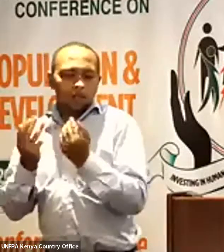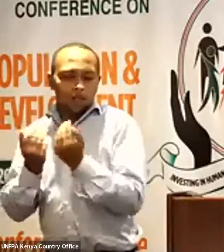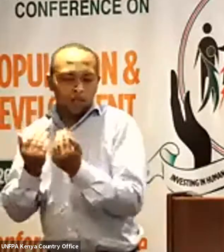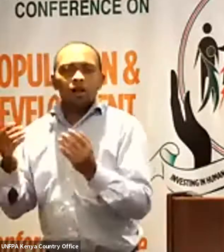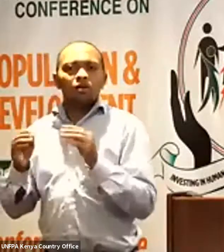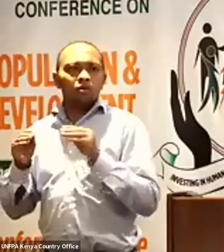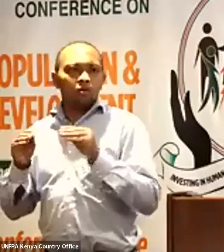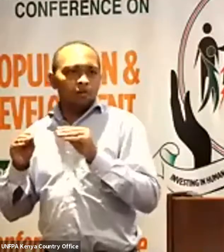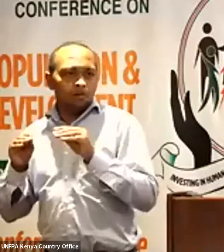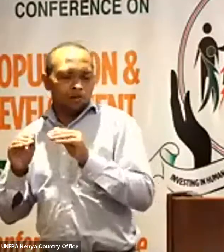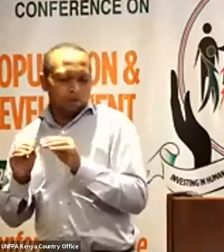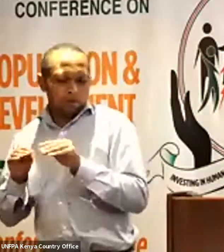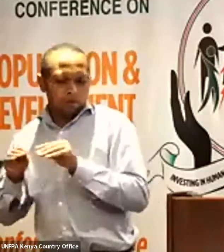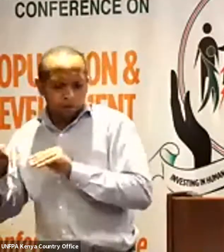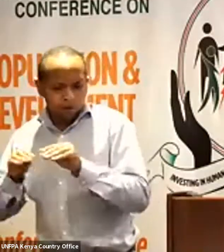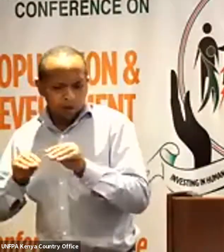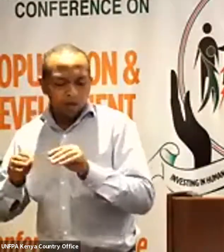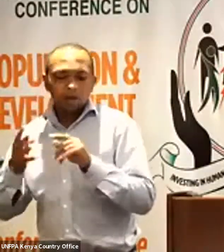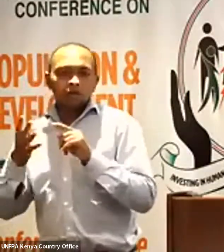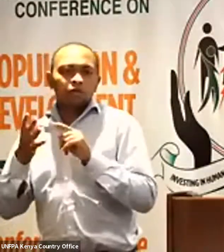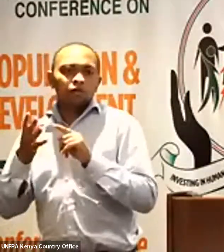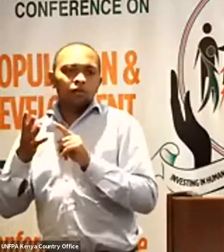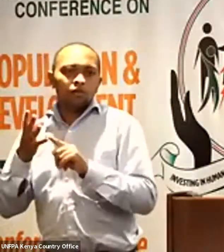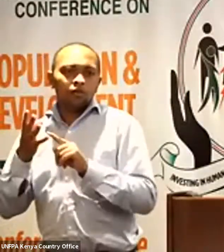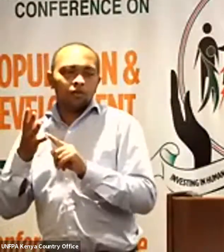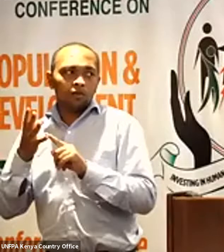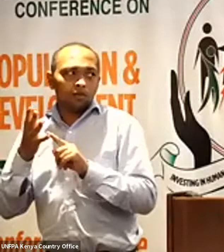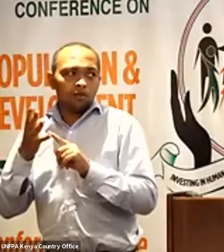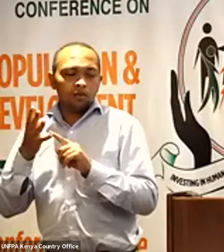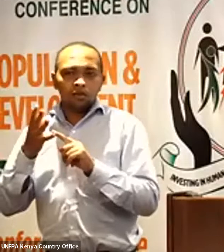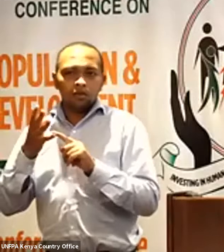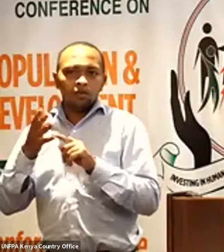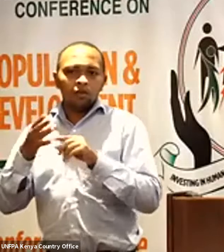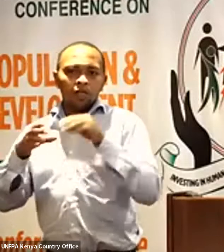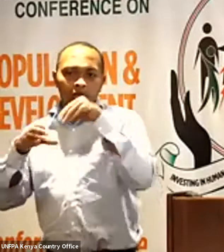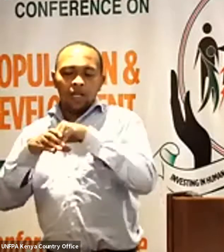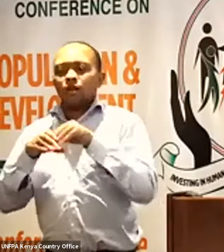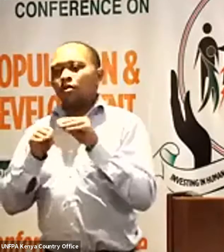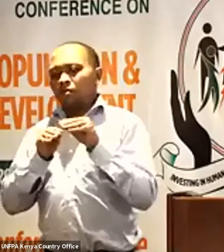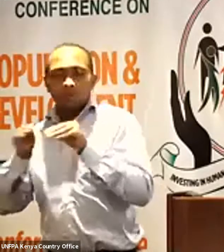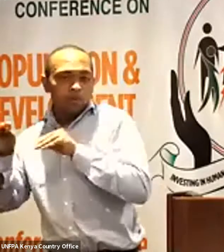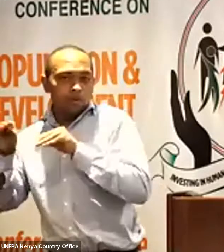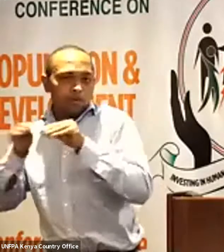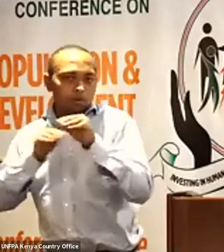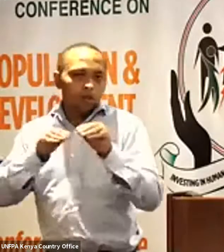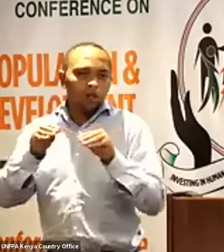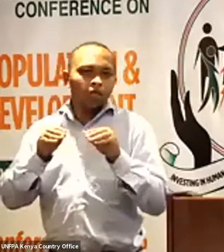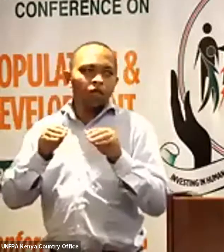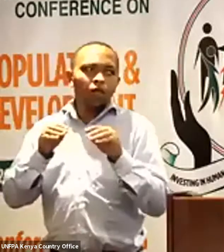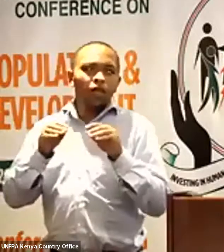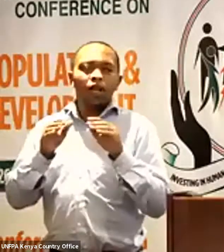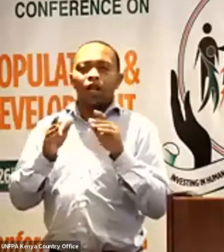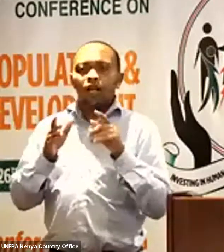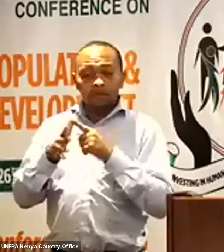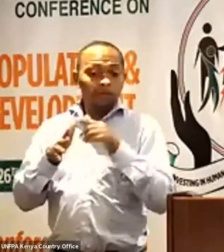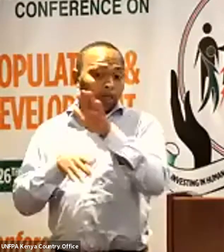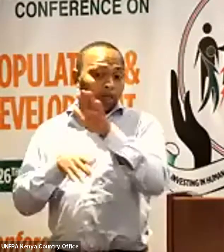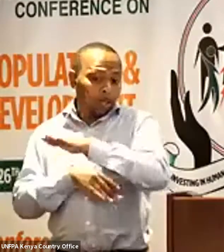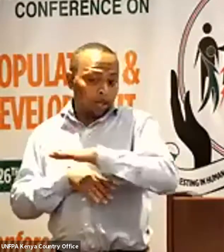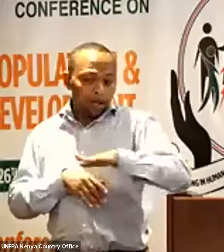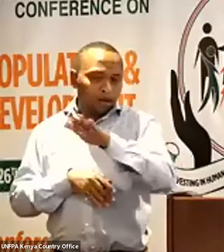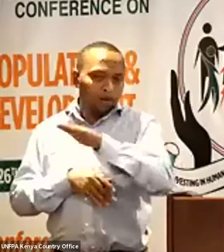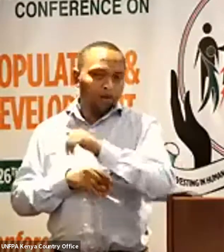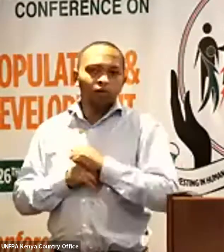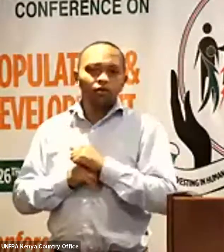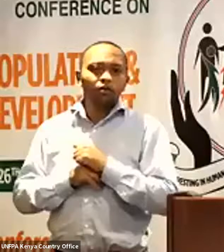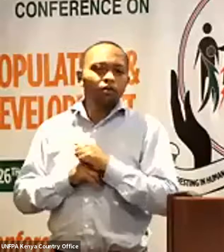mortality. And we're going to have mobility and internal migration, population and environment. The first